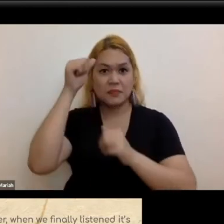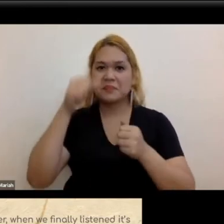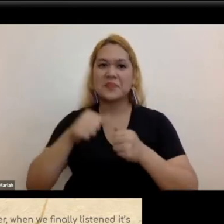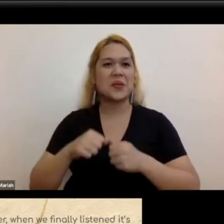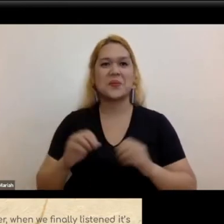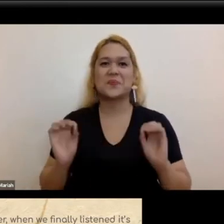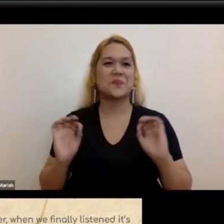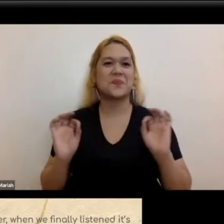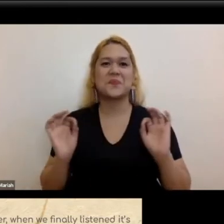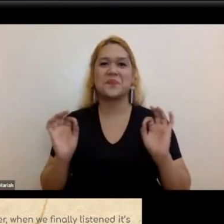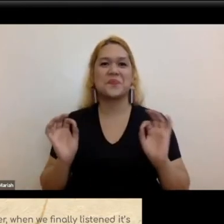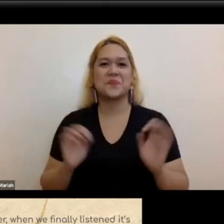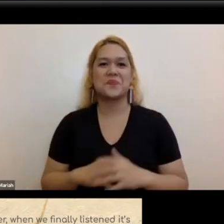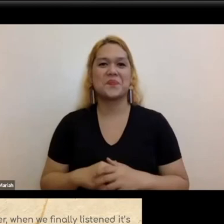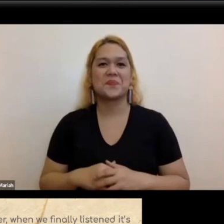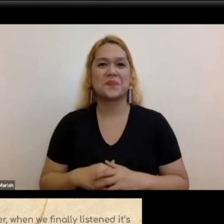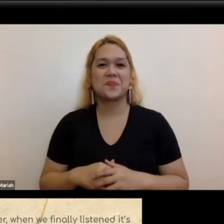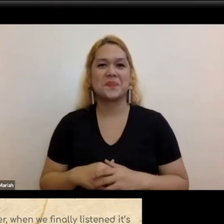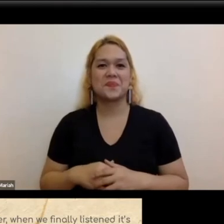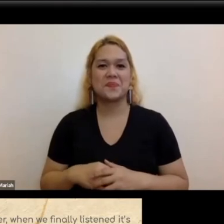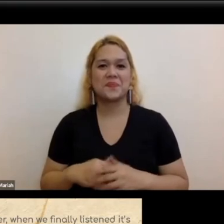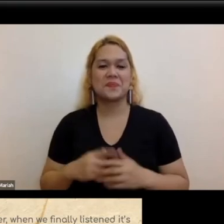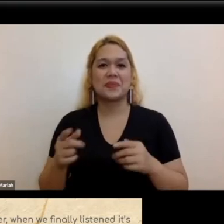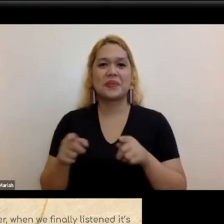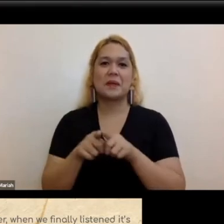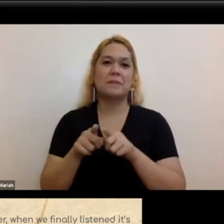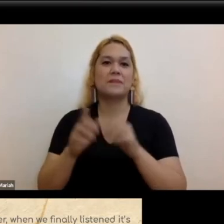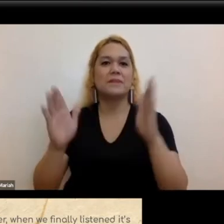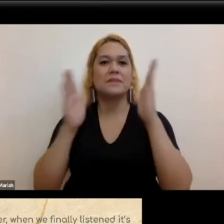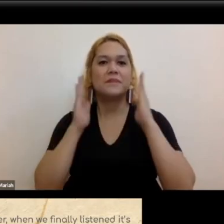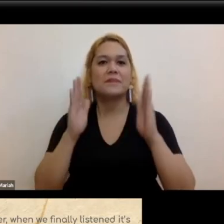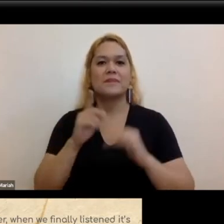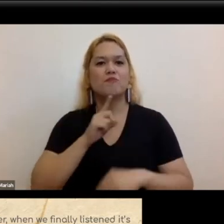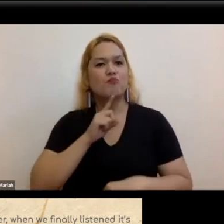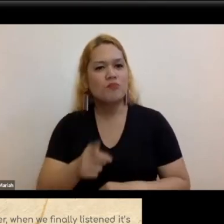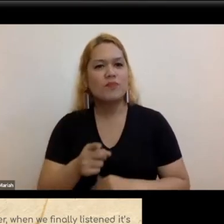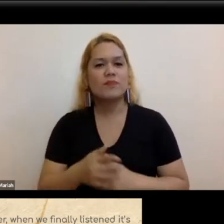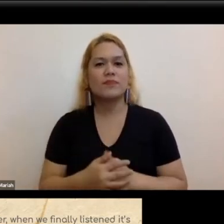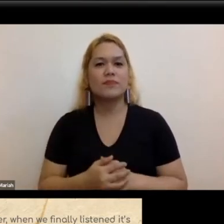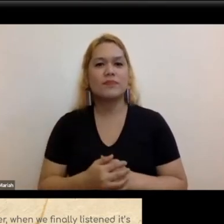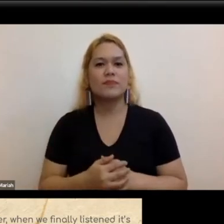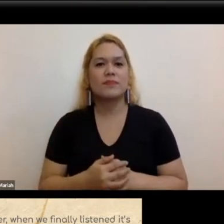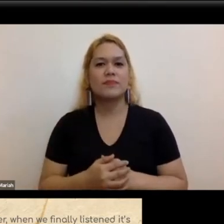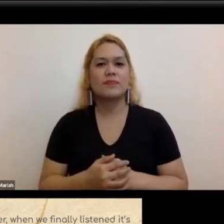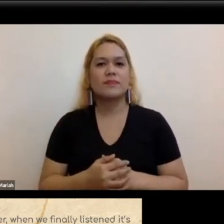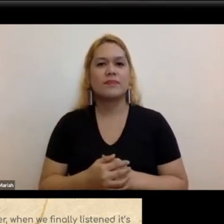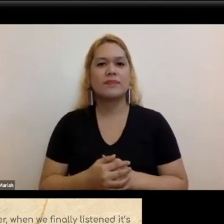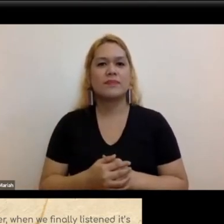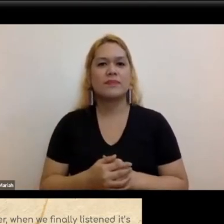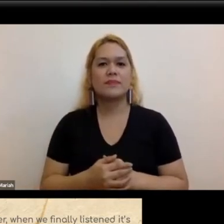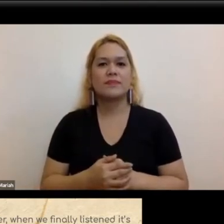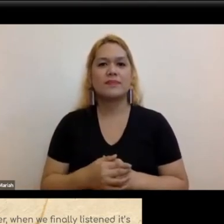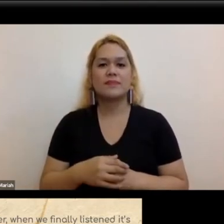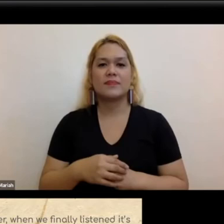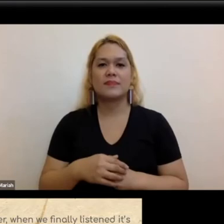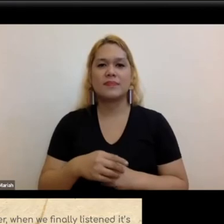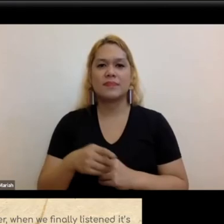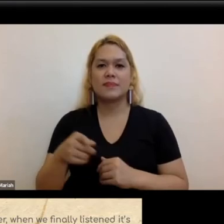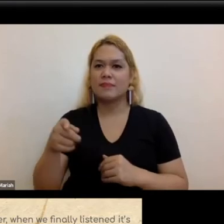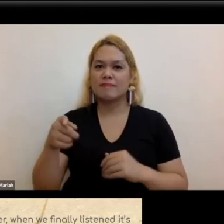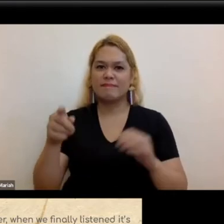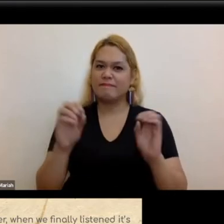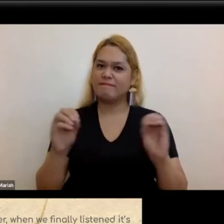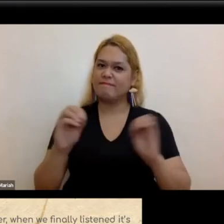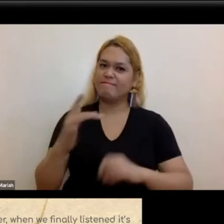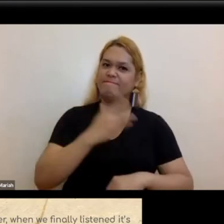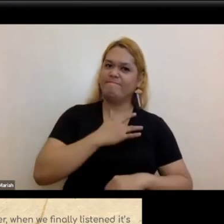listened, it's no secret. No one is truly moved by the existence of others, not even